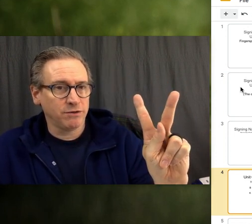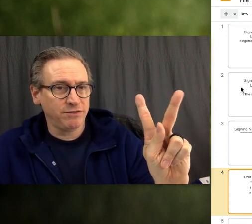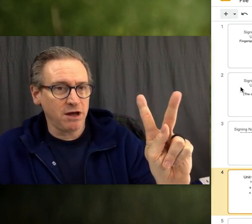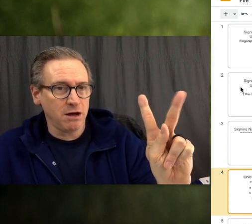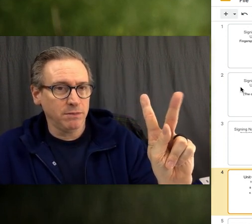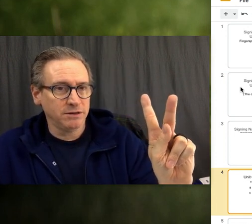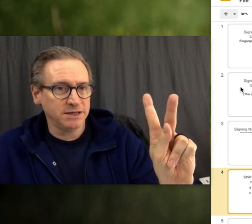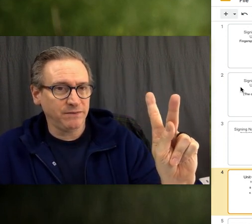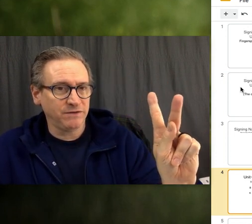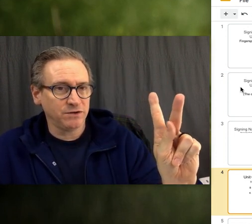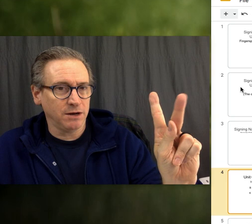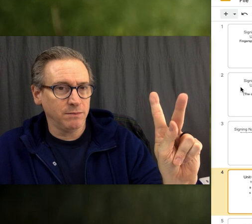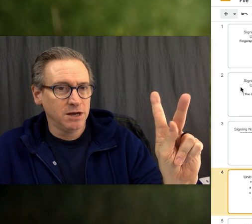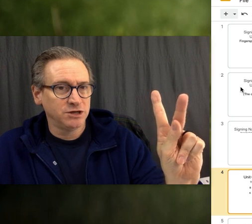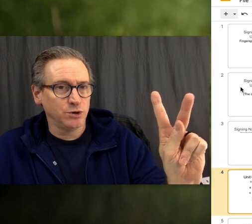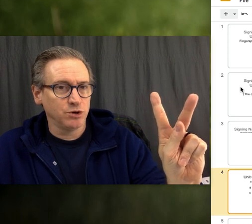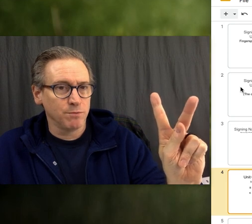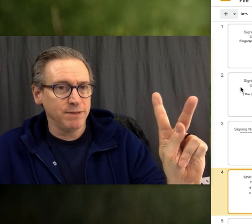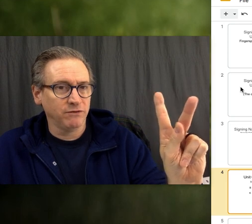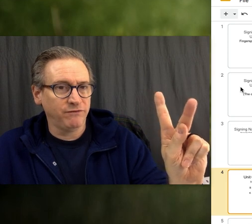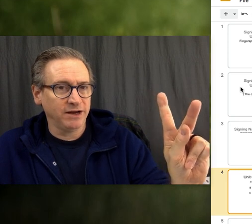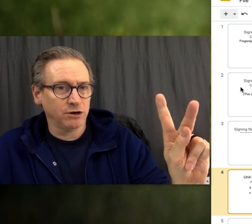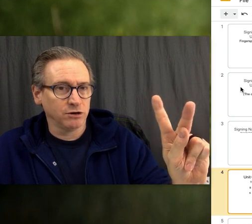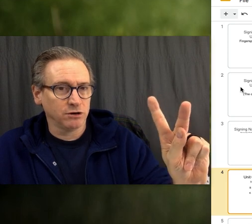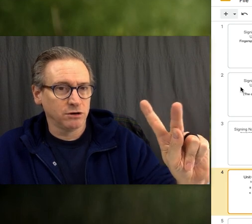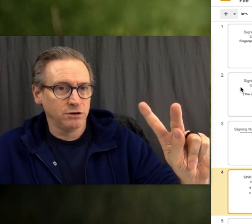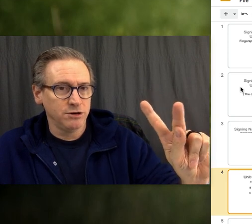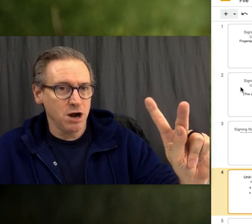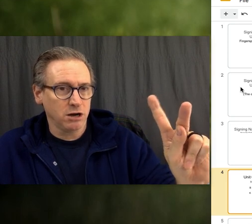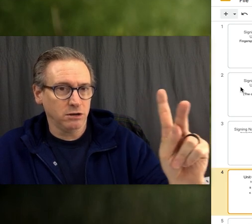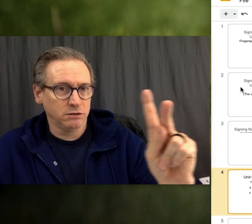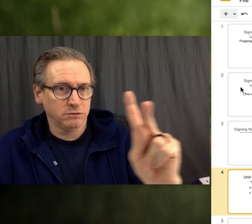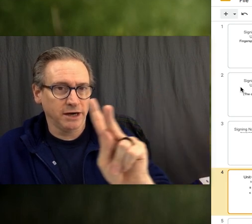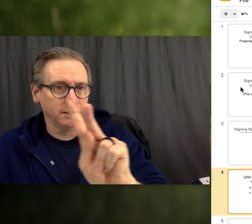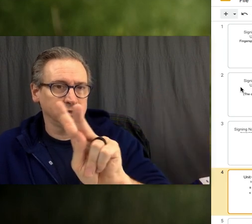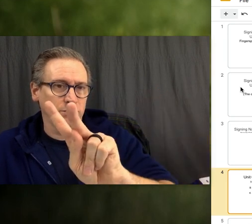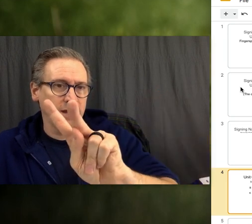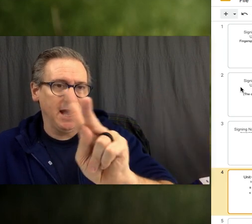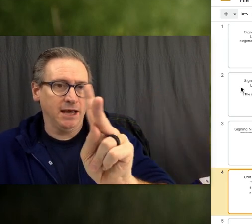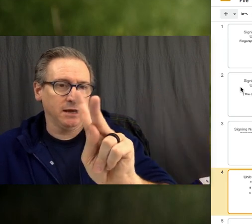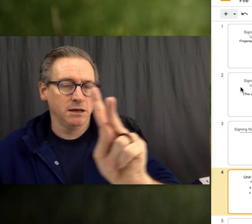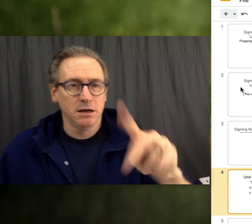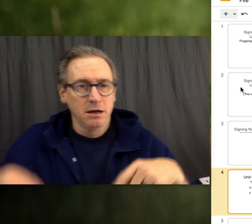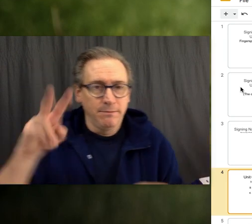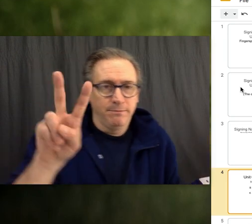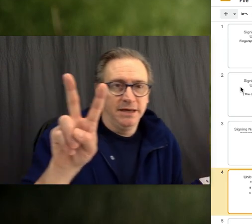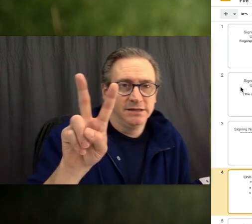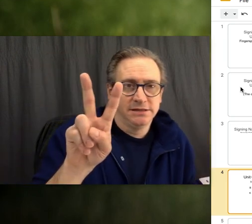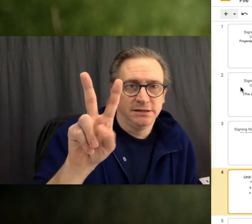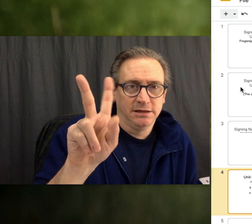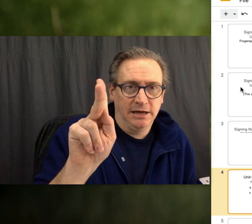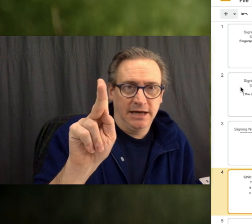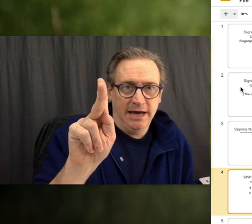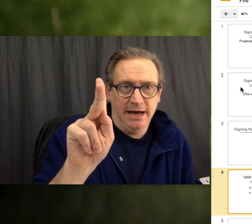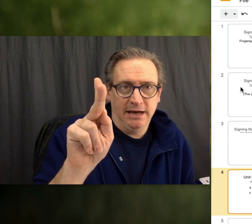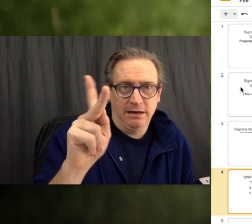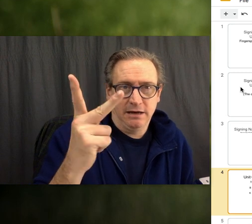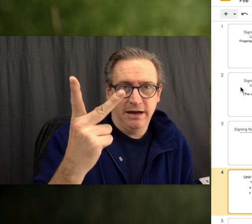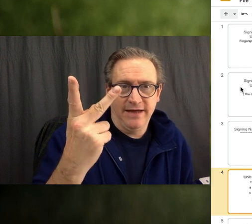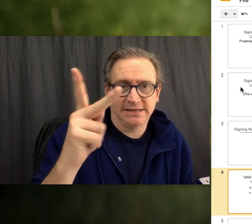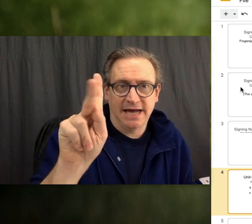your thumb, the tip of your thumb, to your middle finger knuckle, right? So K. Peace,